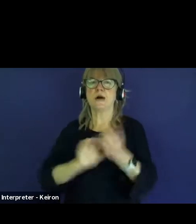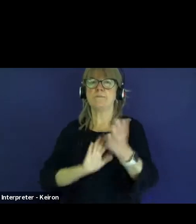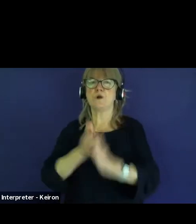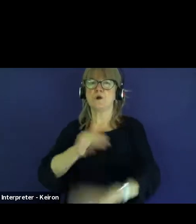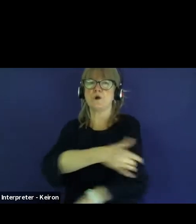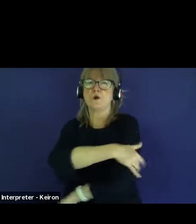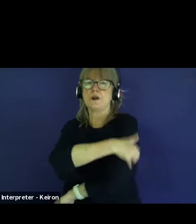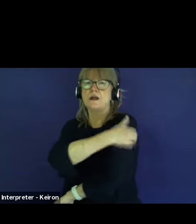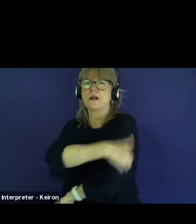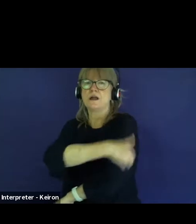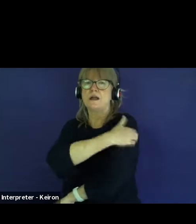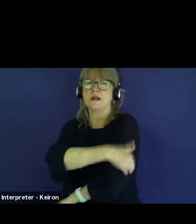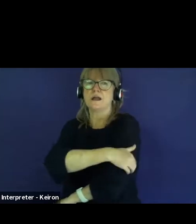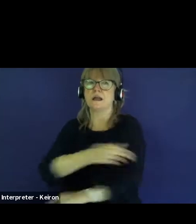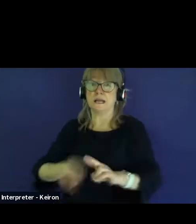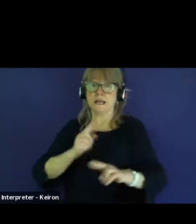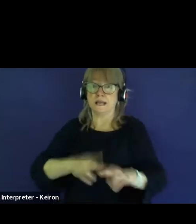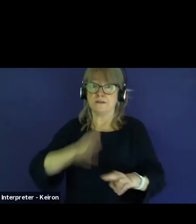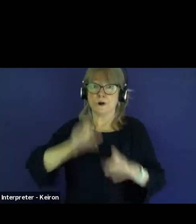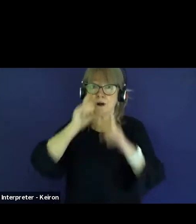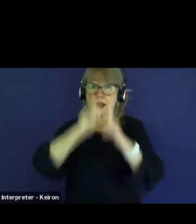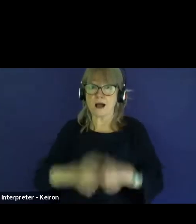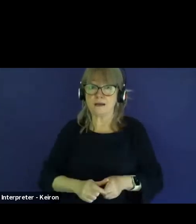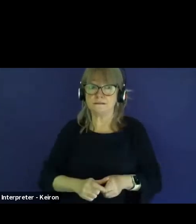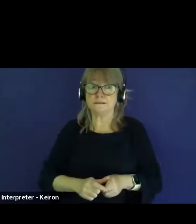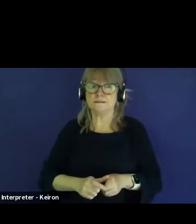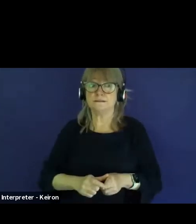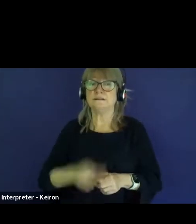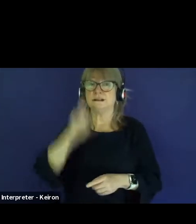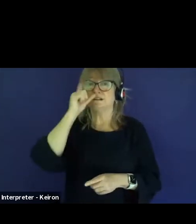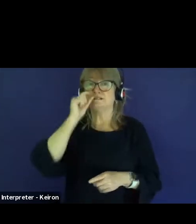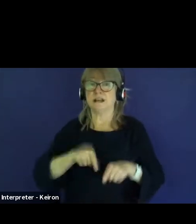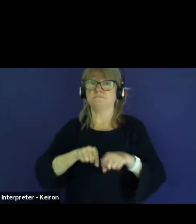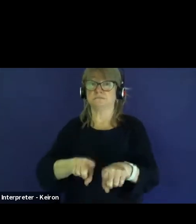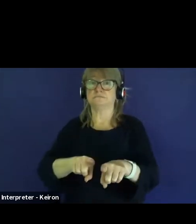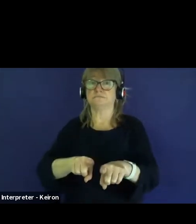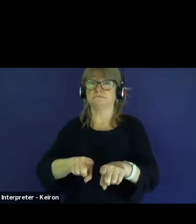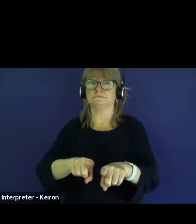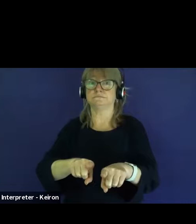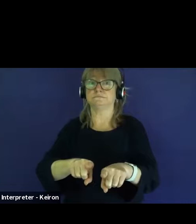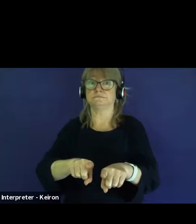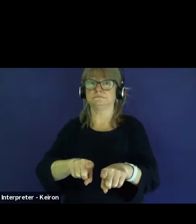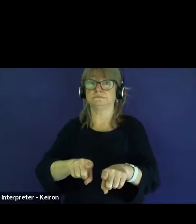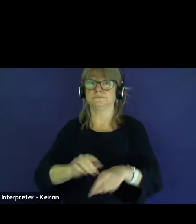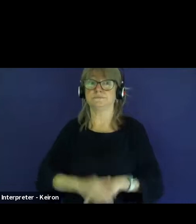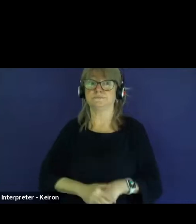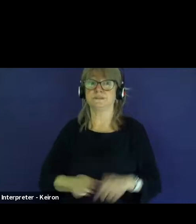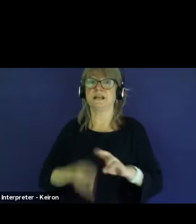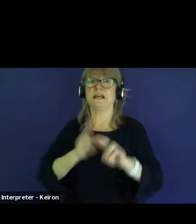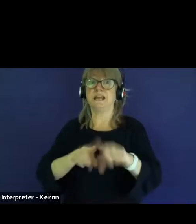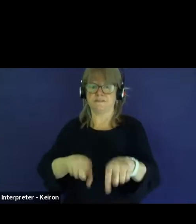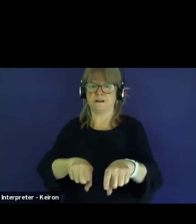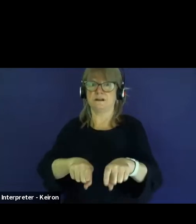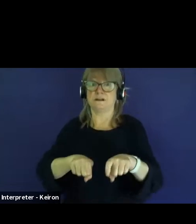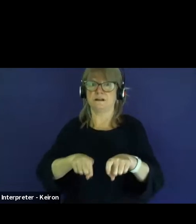arms. We want to make that harder. We move our legs further away from our body. So the closer we have our feet to